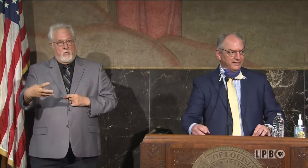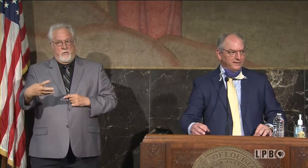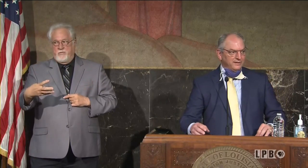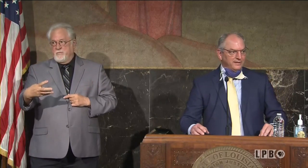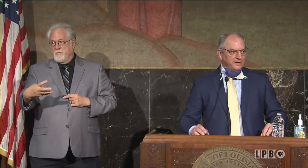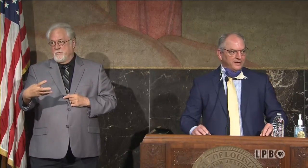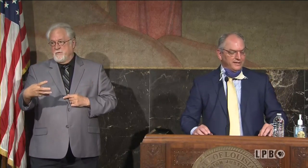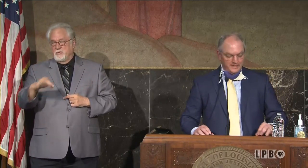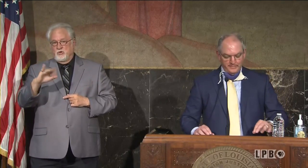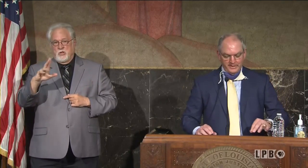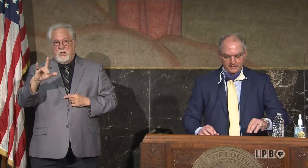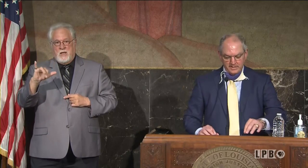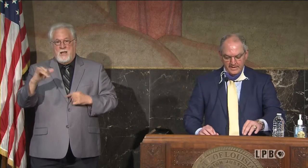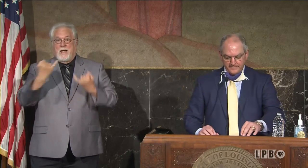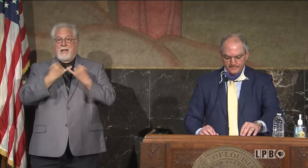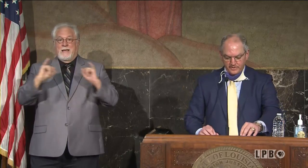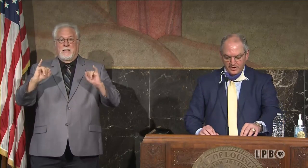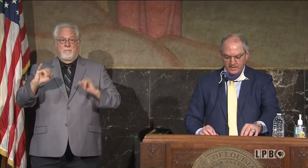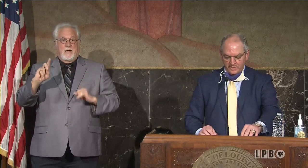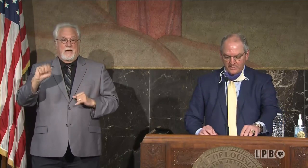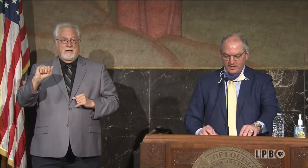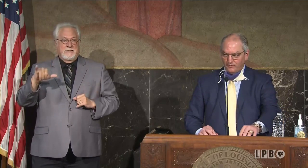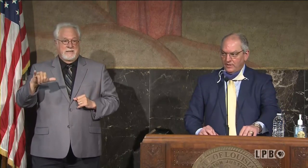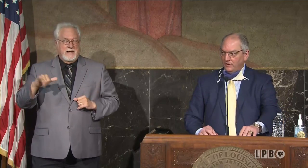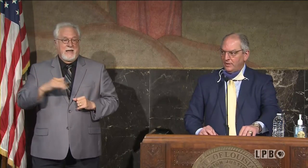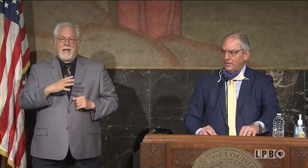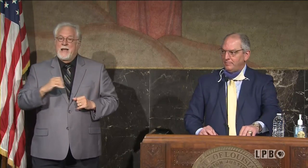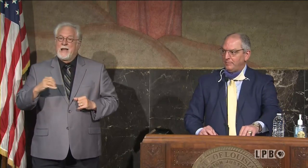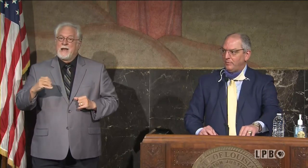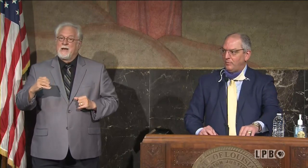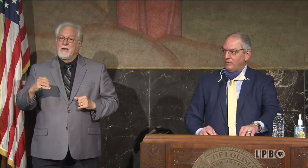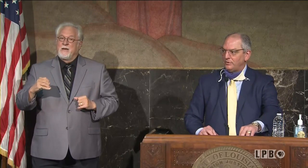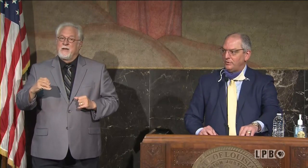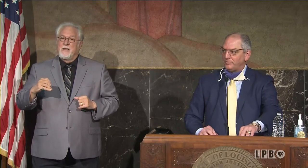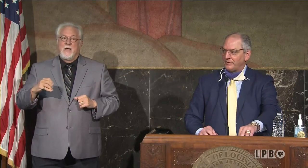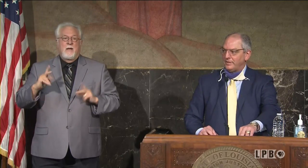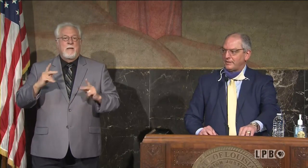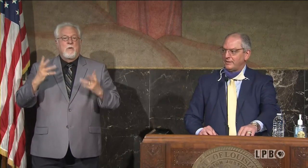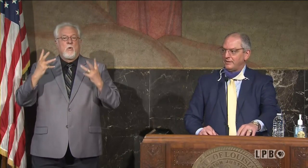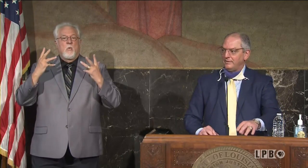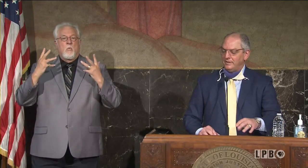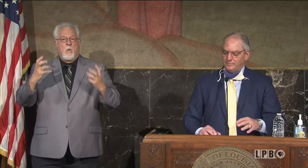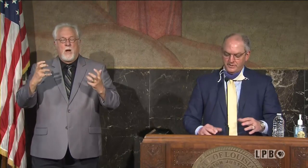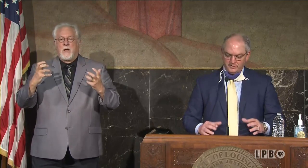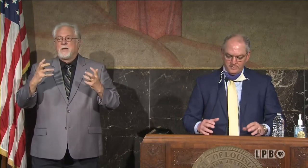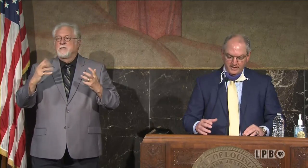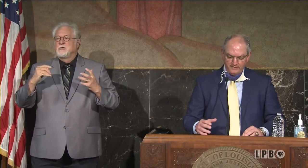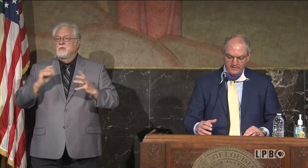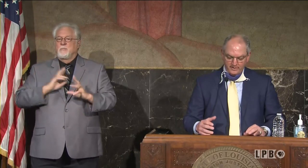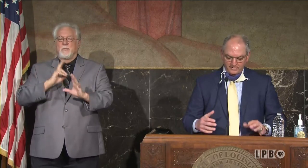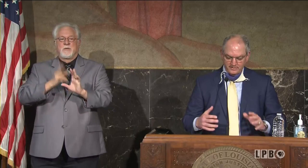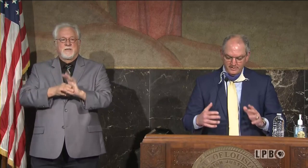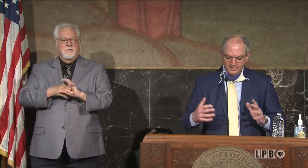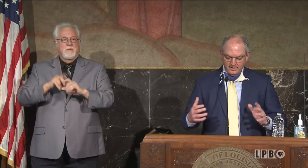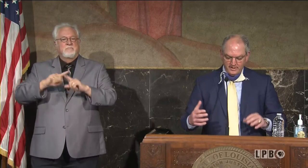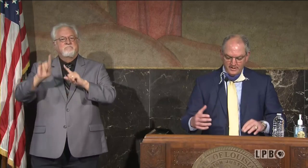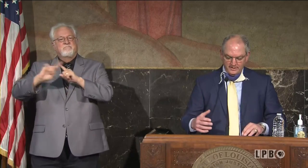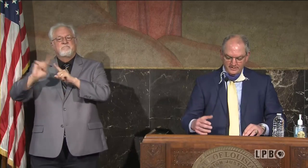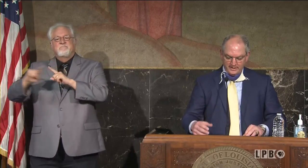July and Independence Day, and we know that people want to participate in